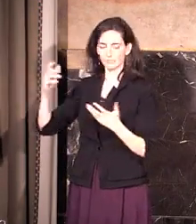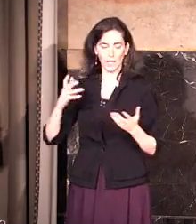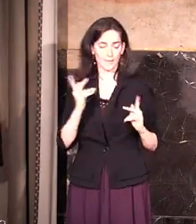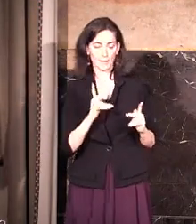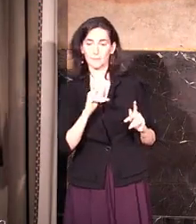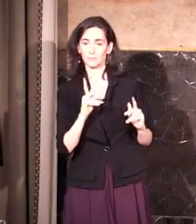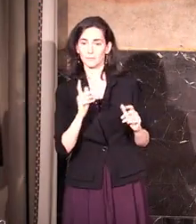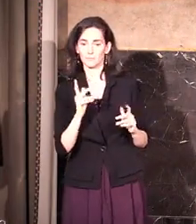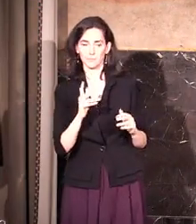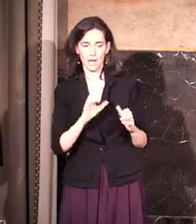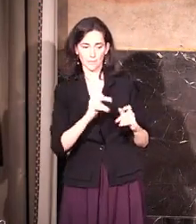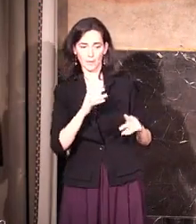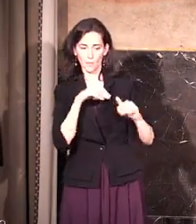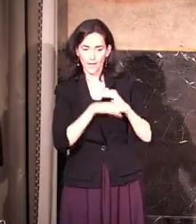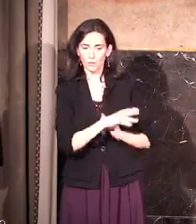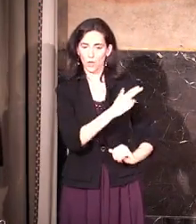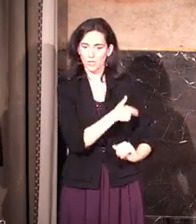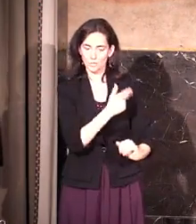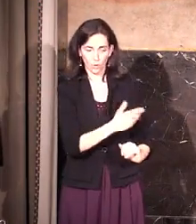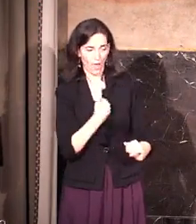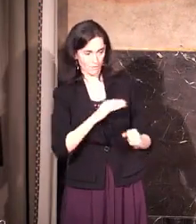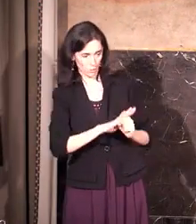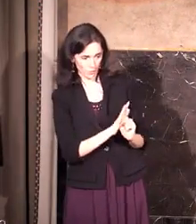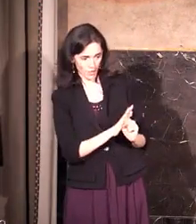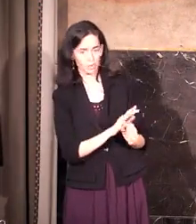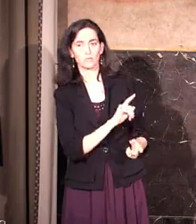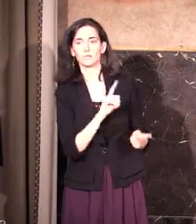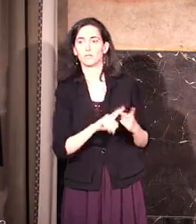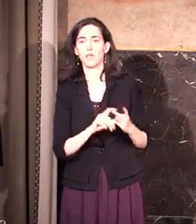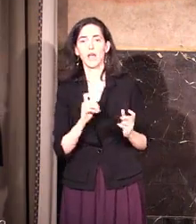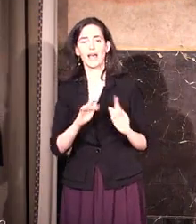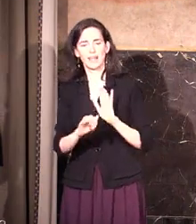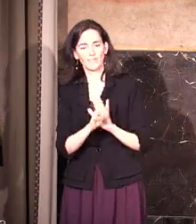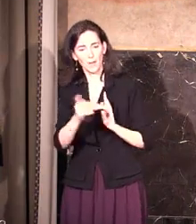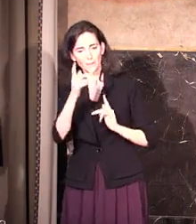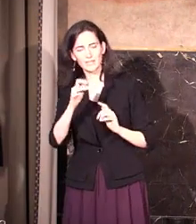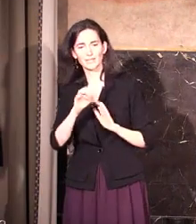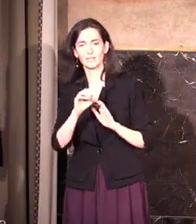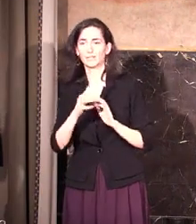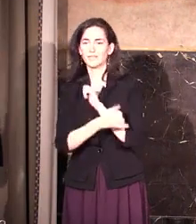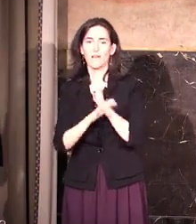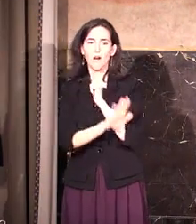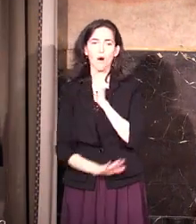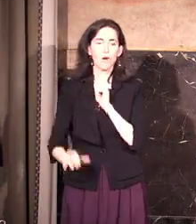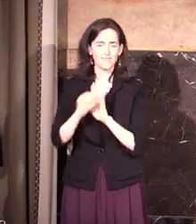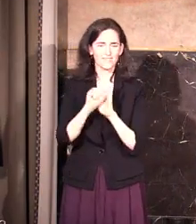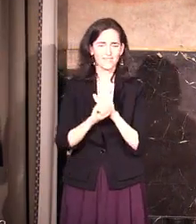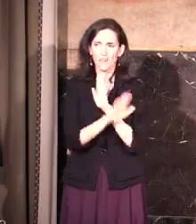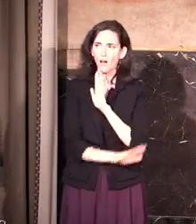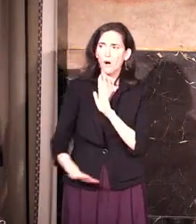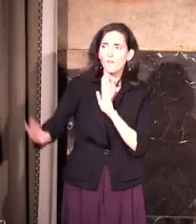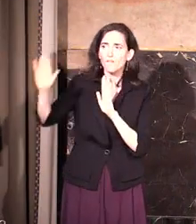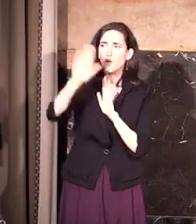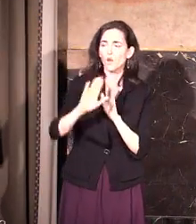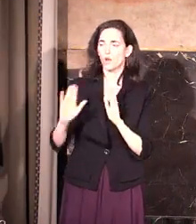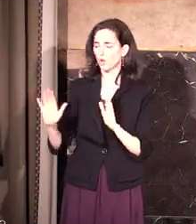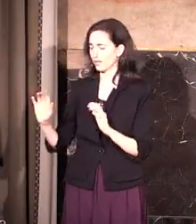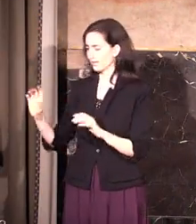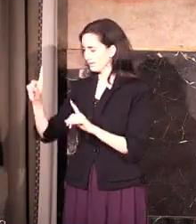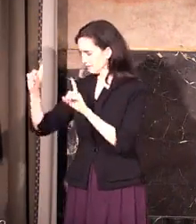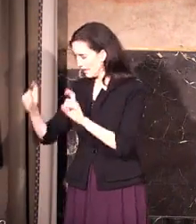the cases, both the raw number of cases and the cases as a percentage of all the tests that get run,